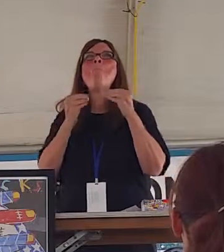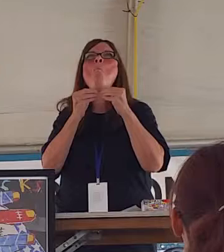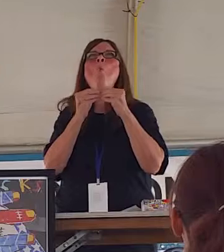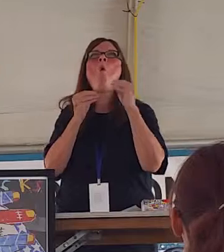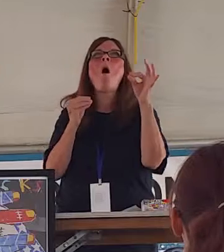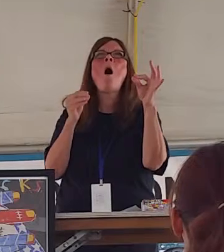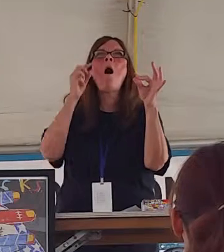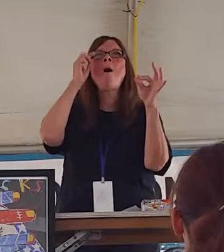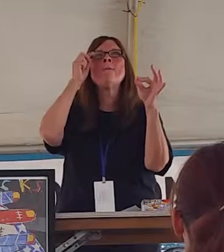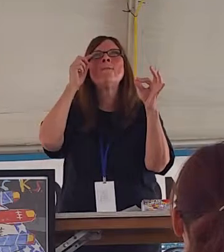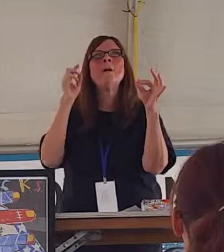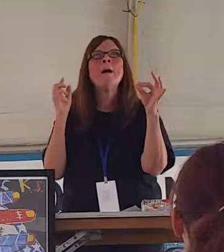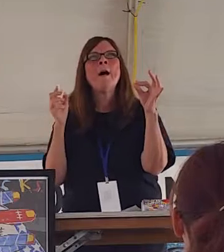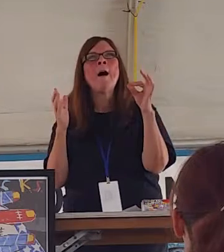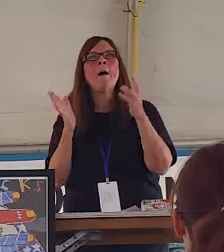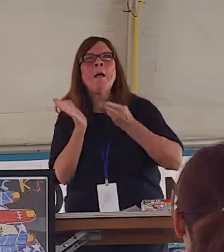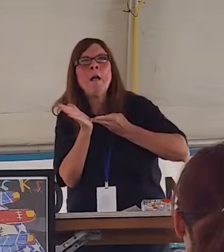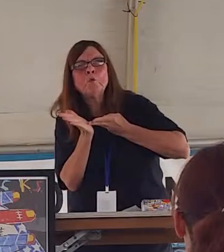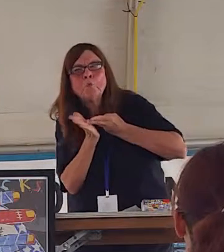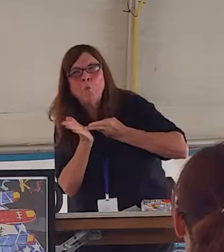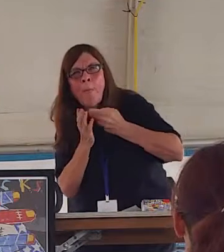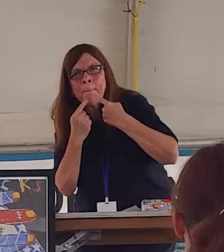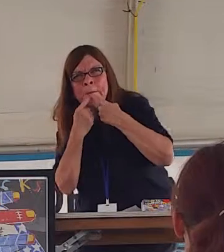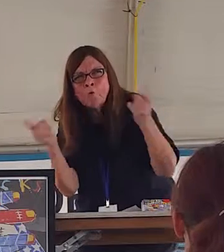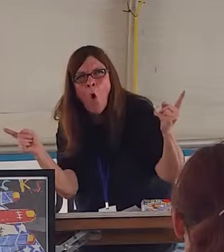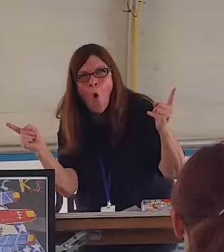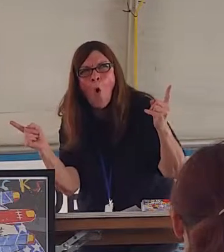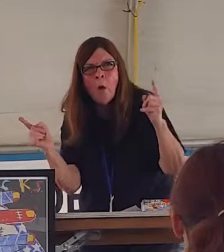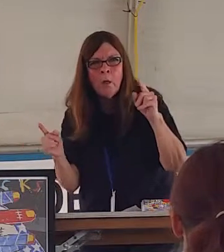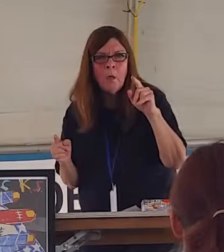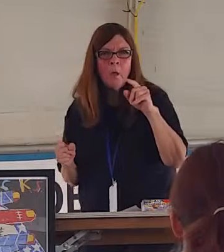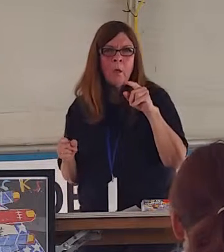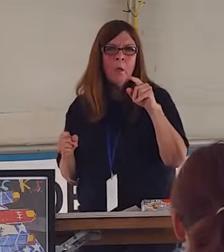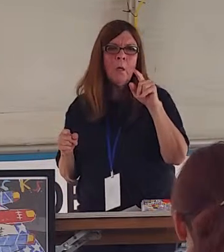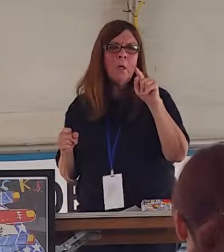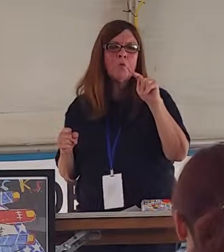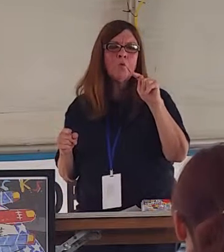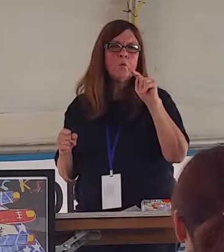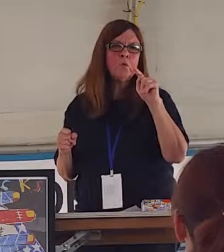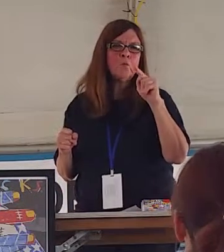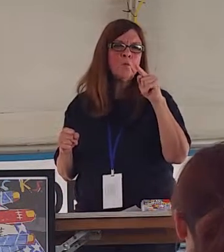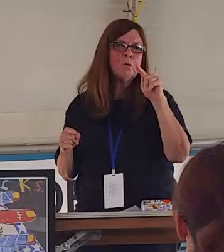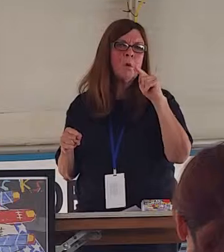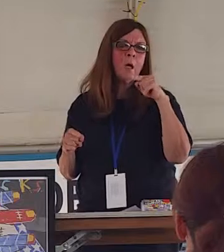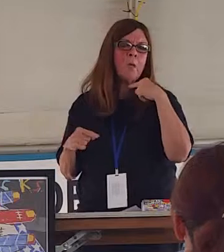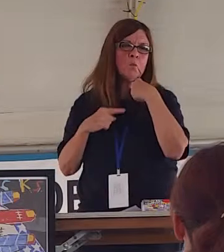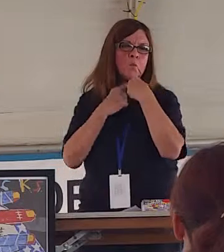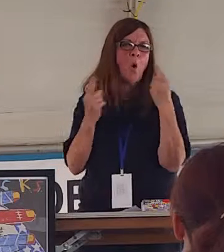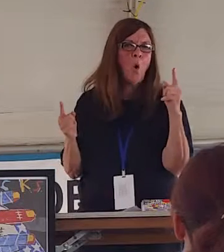that focuses more on for the truth to be told.